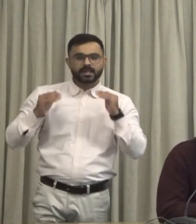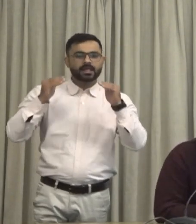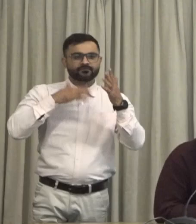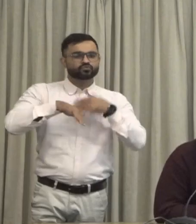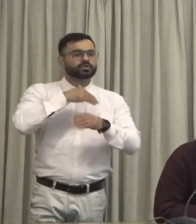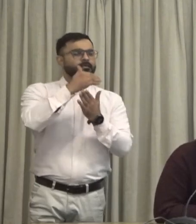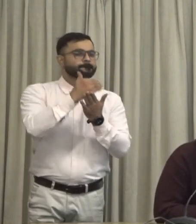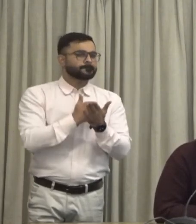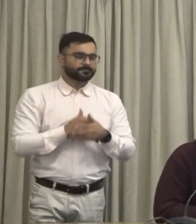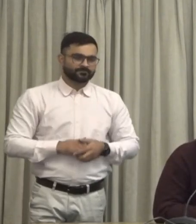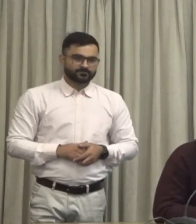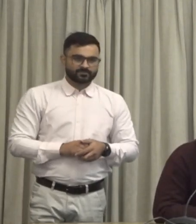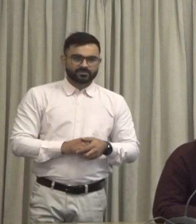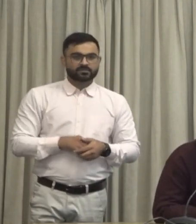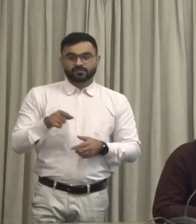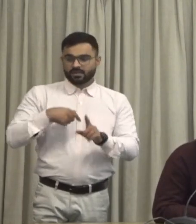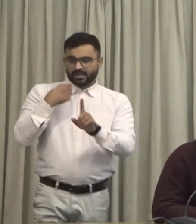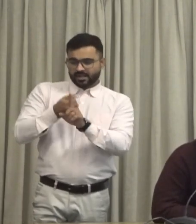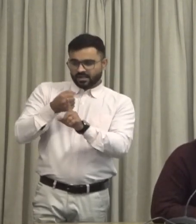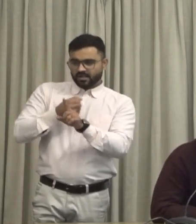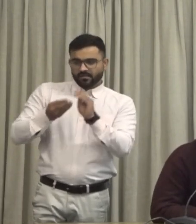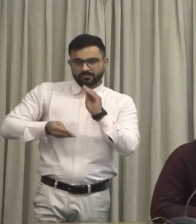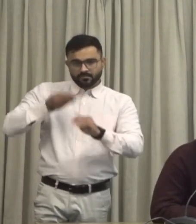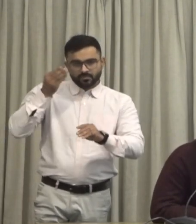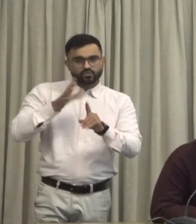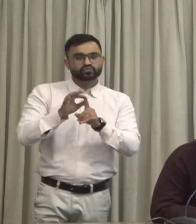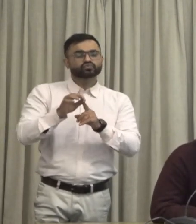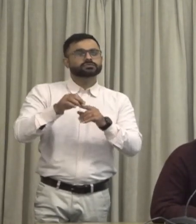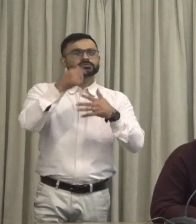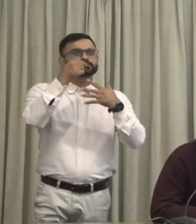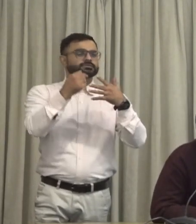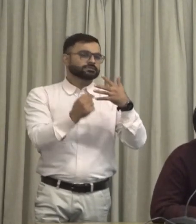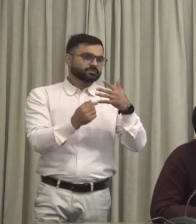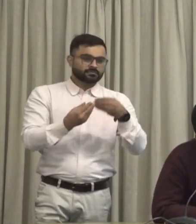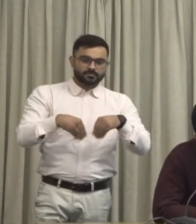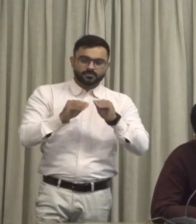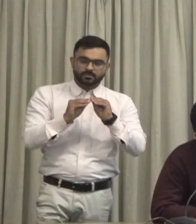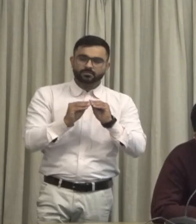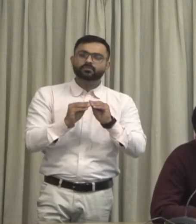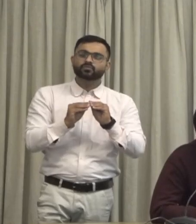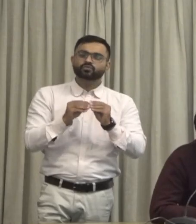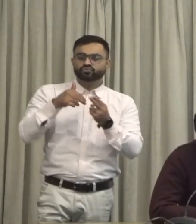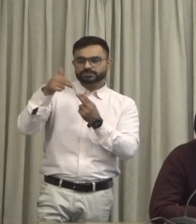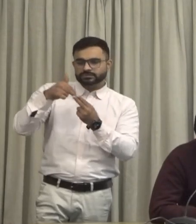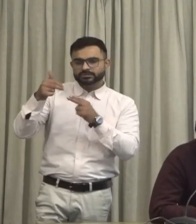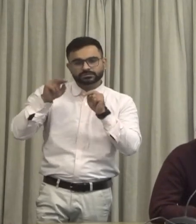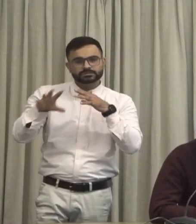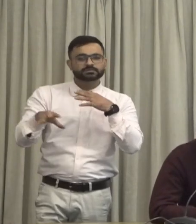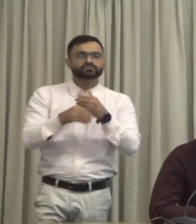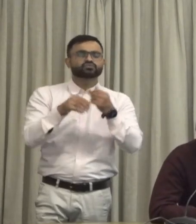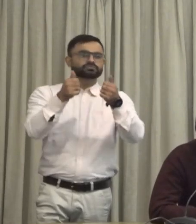planning. And I think advocacy has to go along all these lines, and more such stories need to come